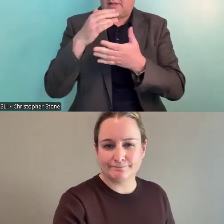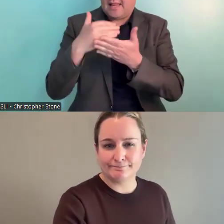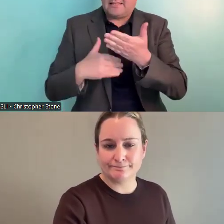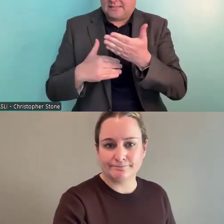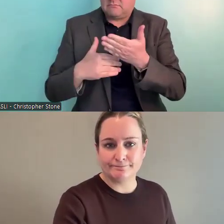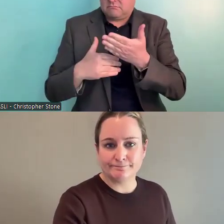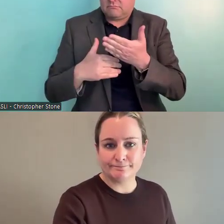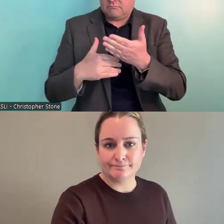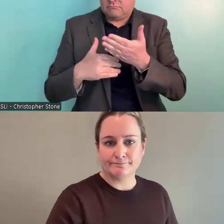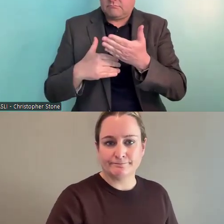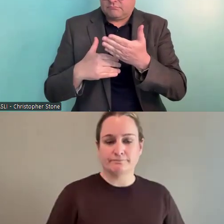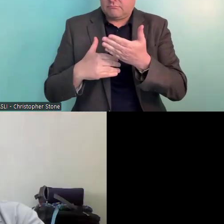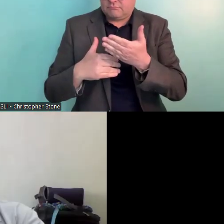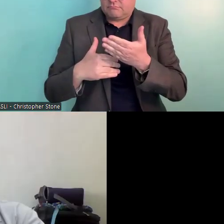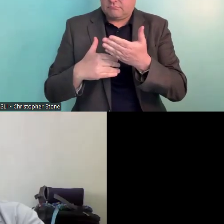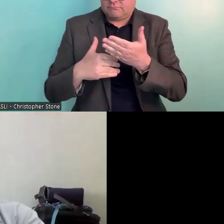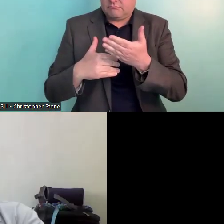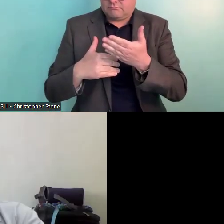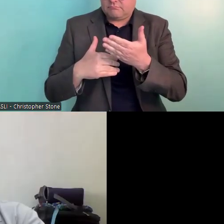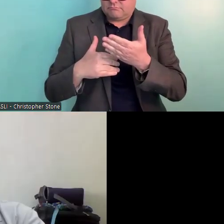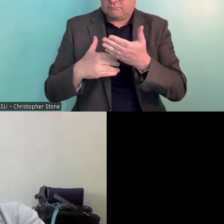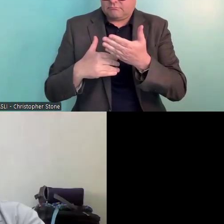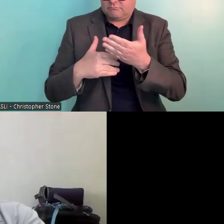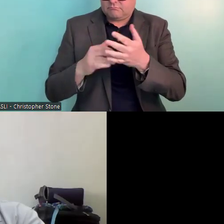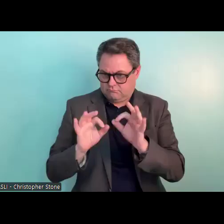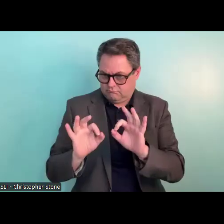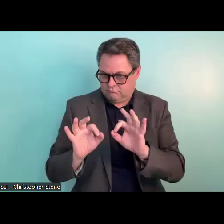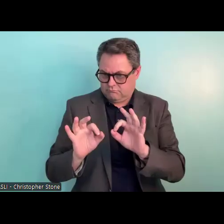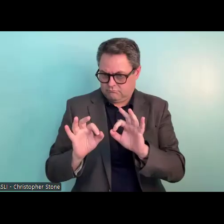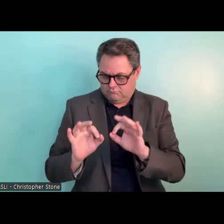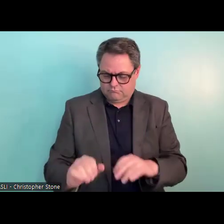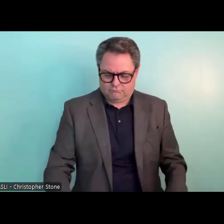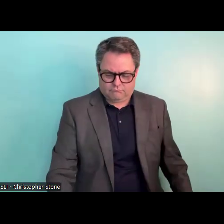So we can add that association to the list as well.